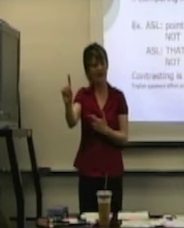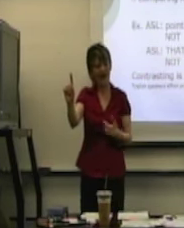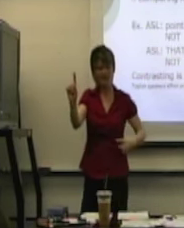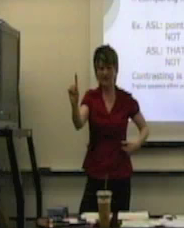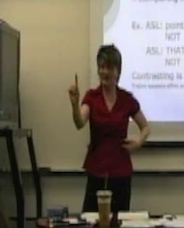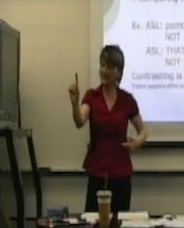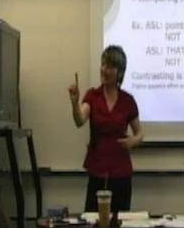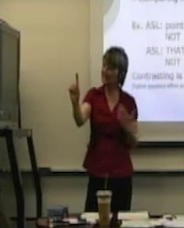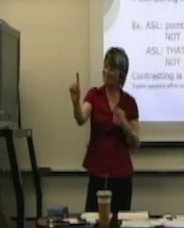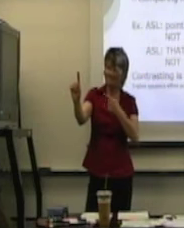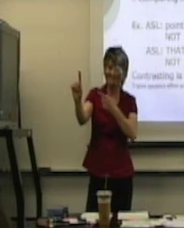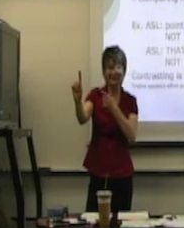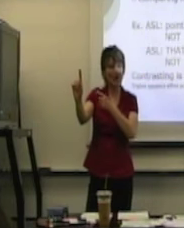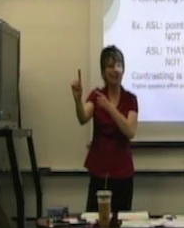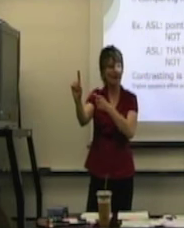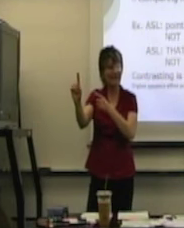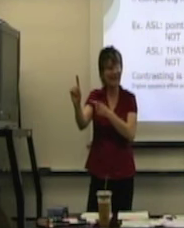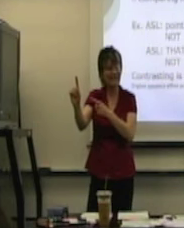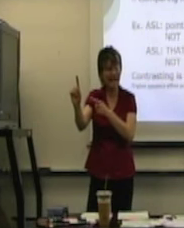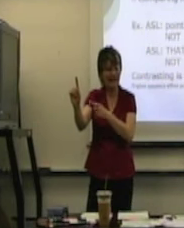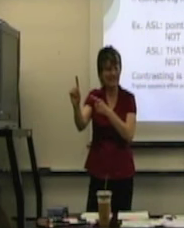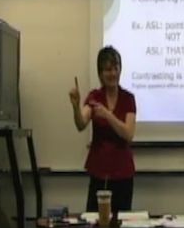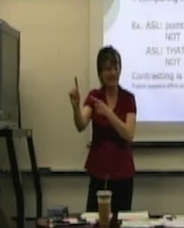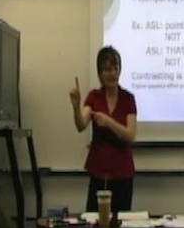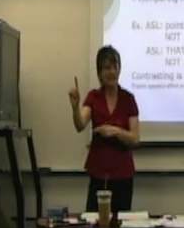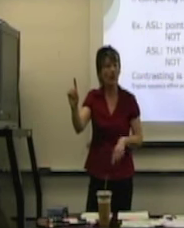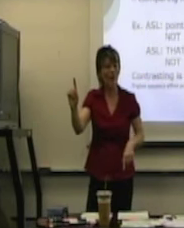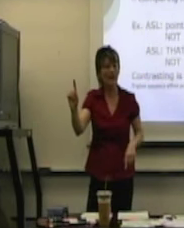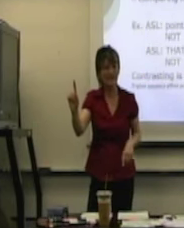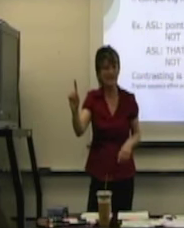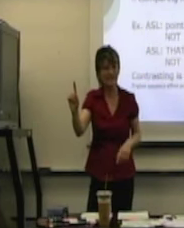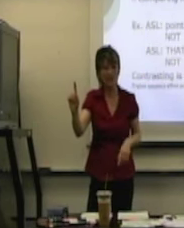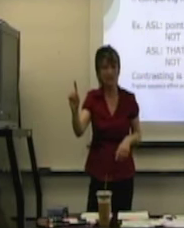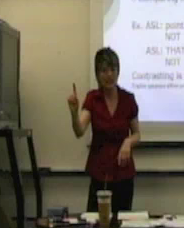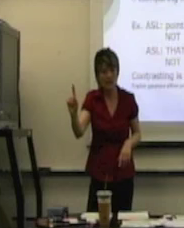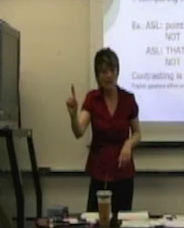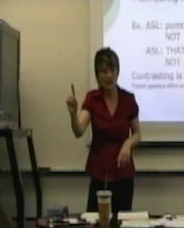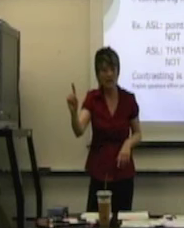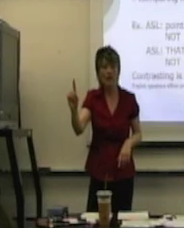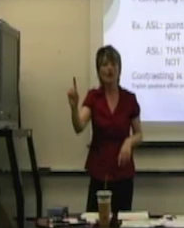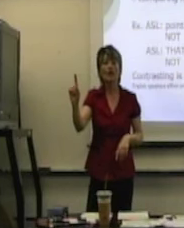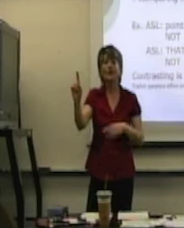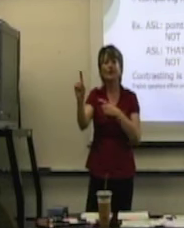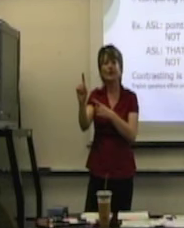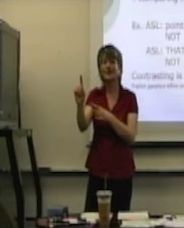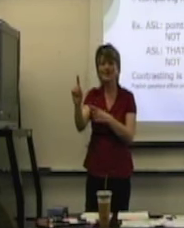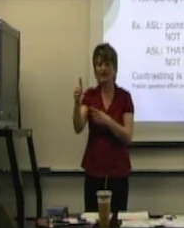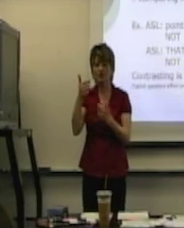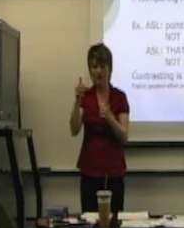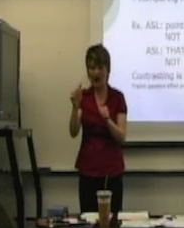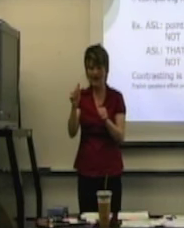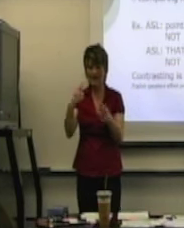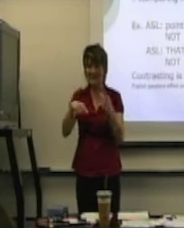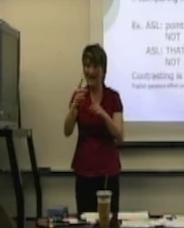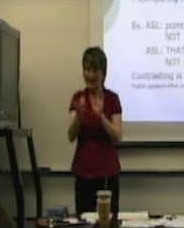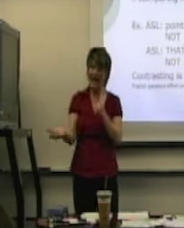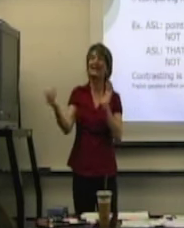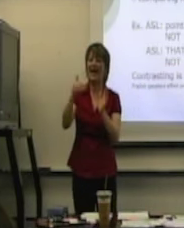I'm feeling like, you know, maybe that's not as clear as I want it to be. So instead of trying to sign it